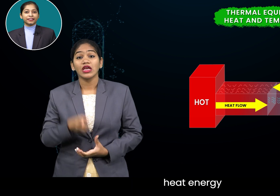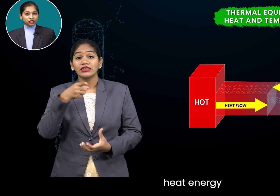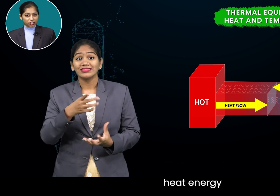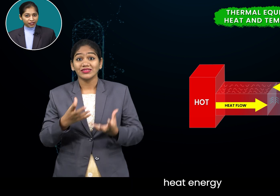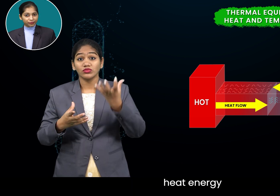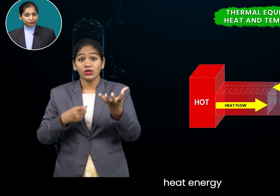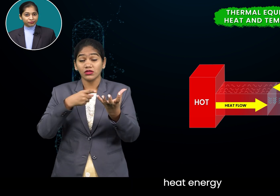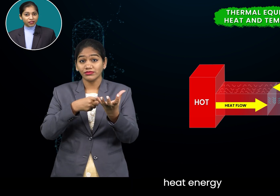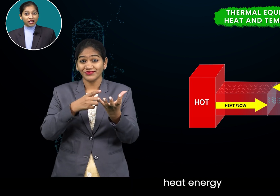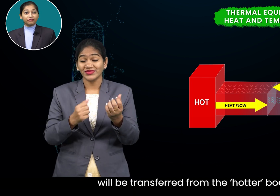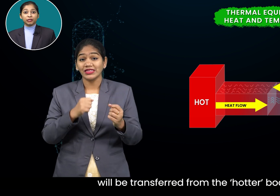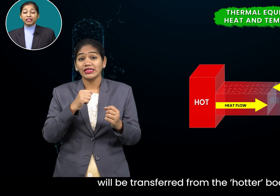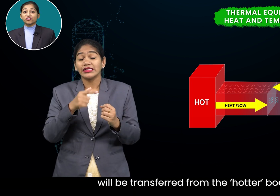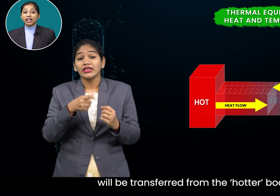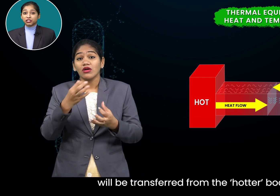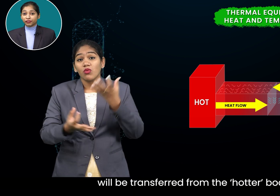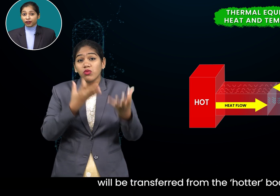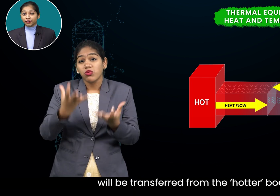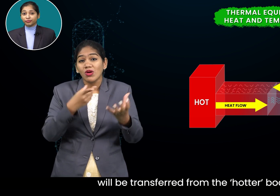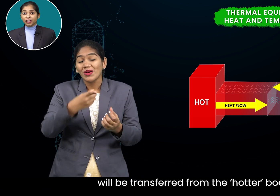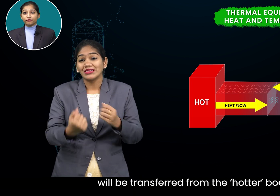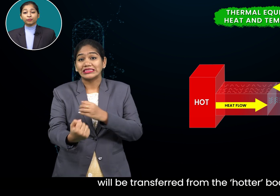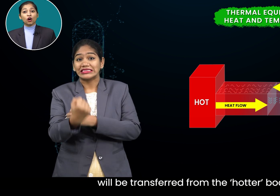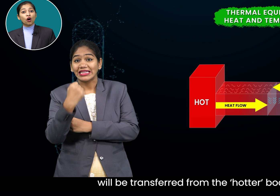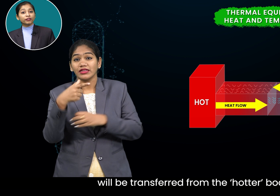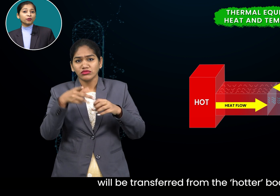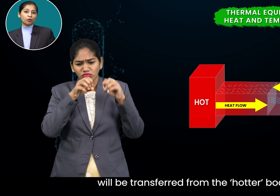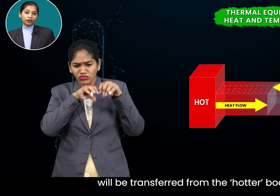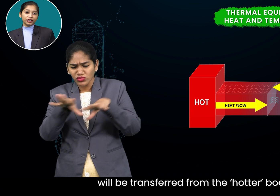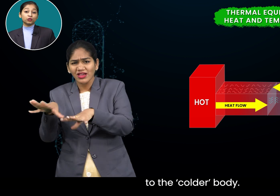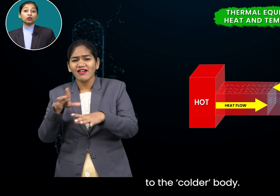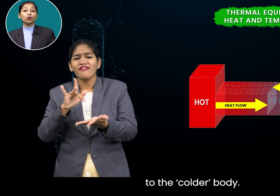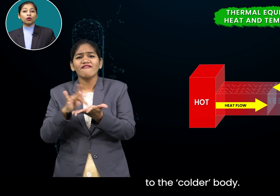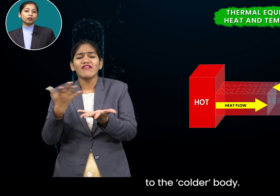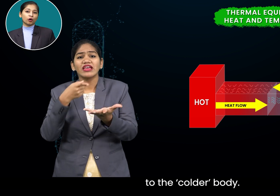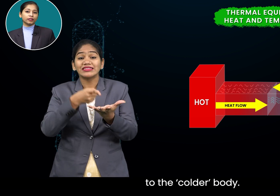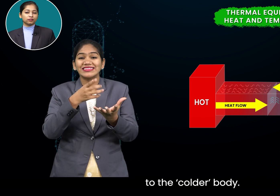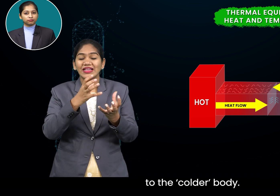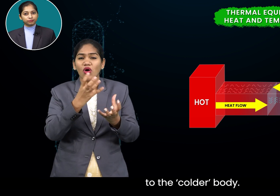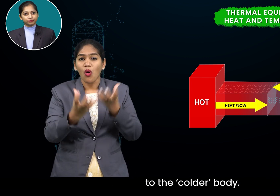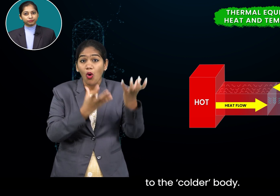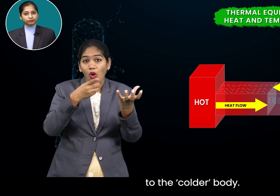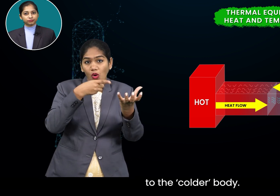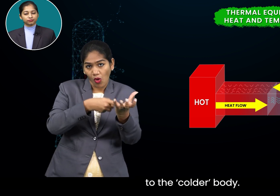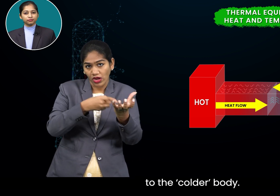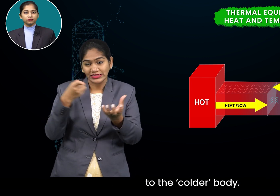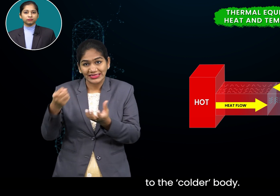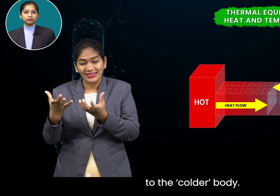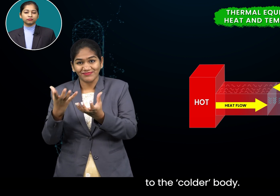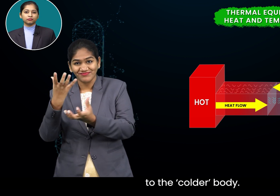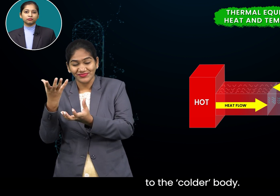heat energy will be transferred from the hotter body to the colder body.